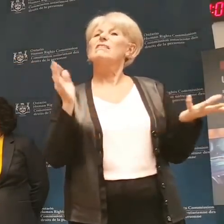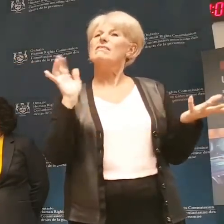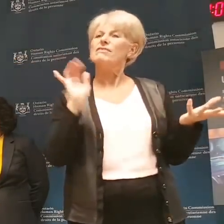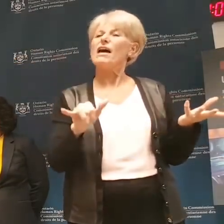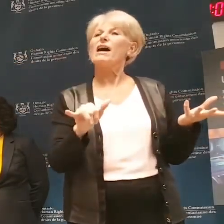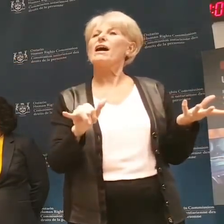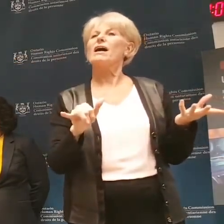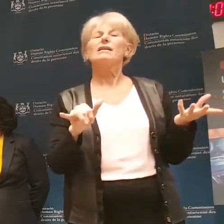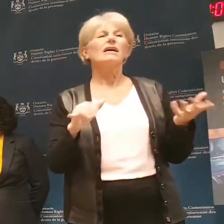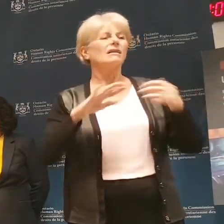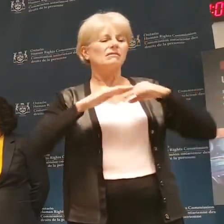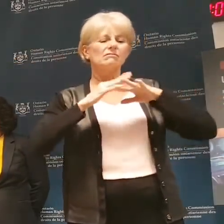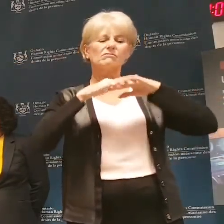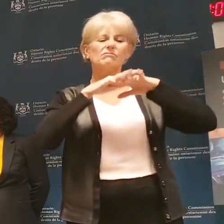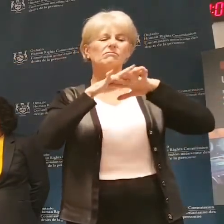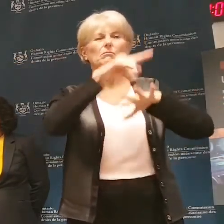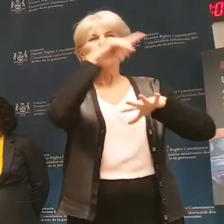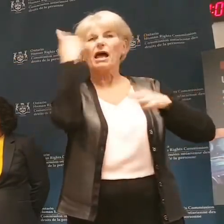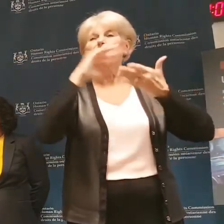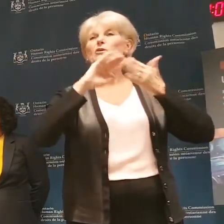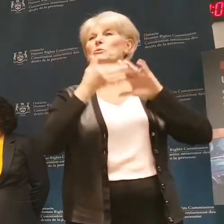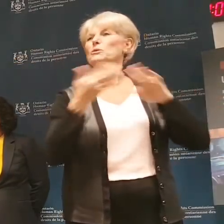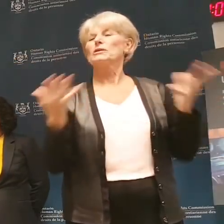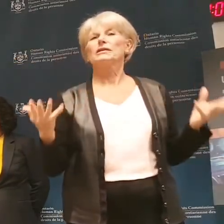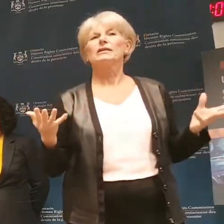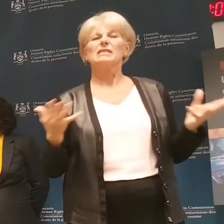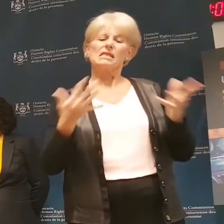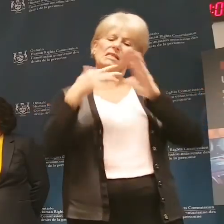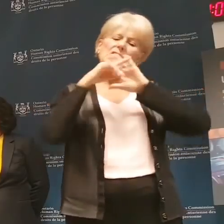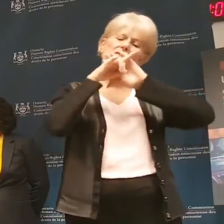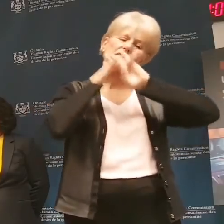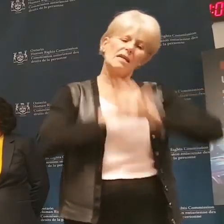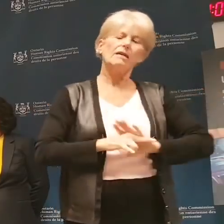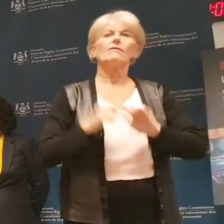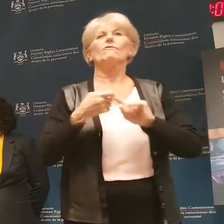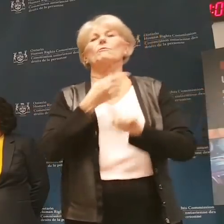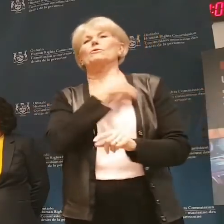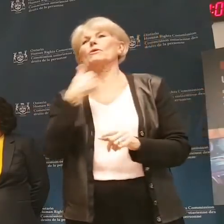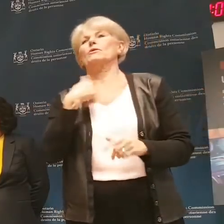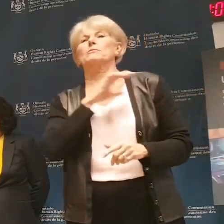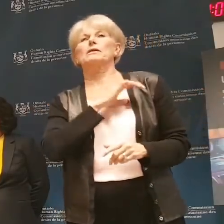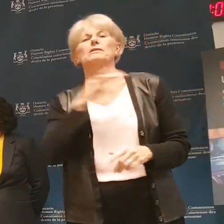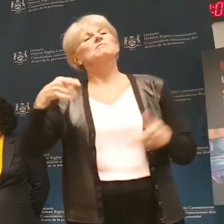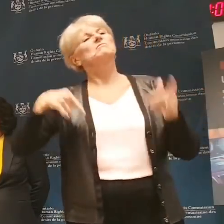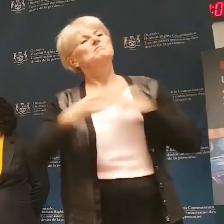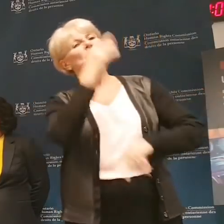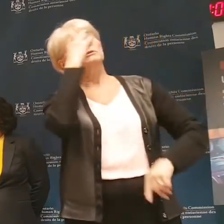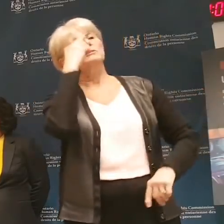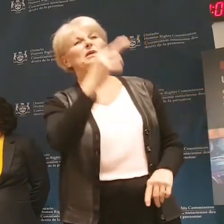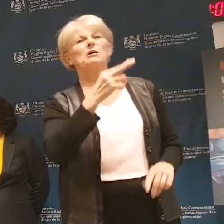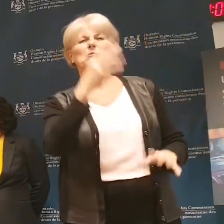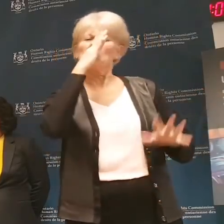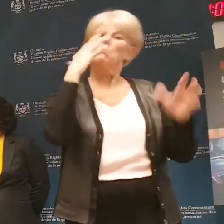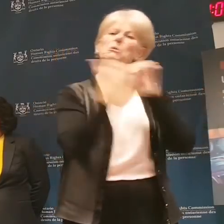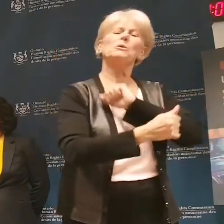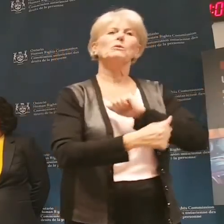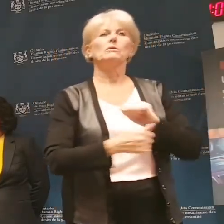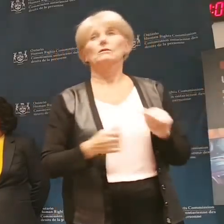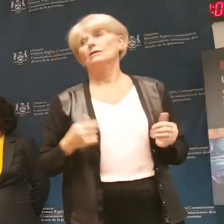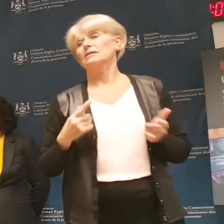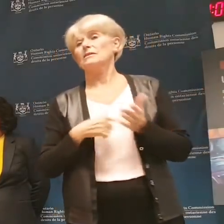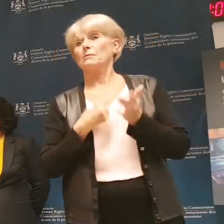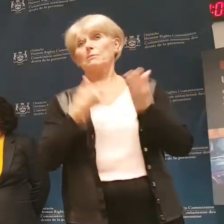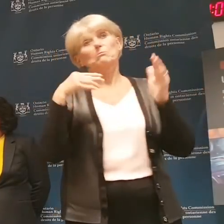through the tapestry of the black community. Negativity from the police, disrespect, brutality,